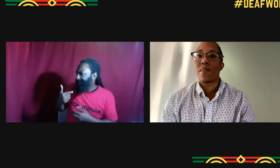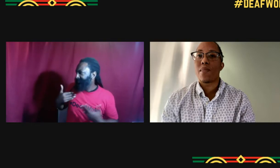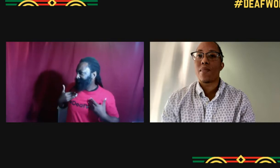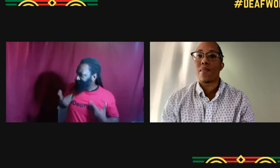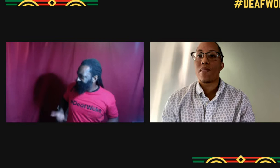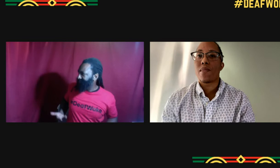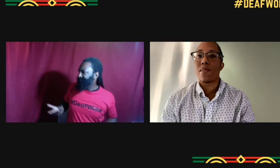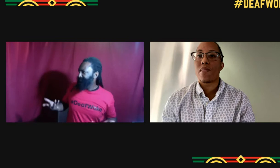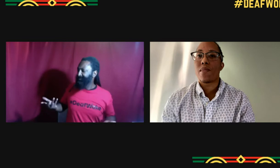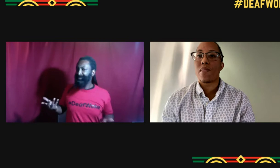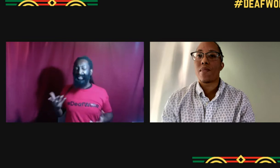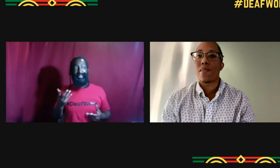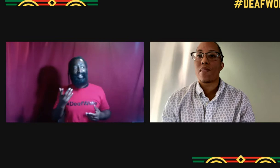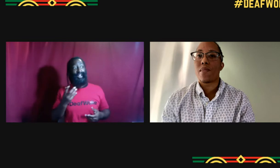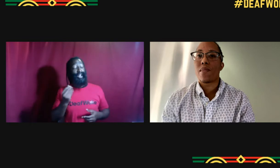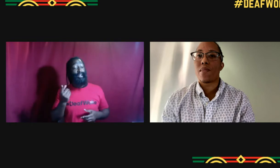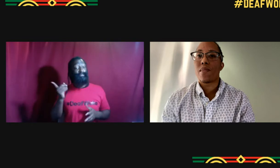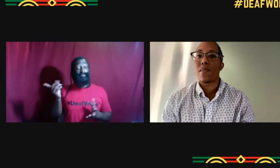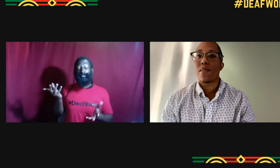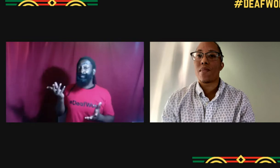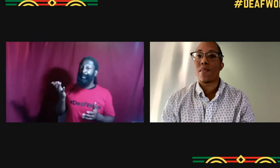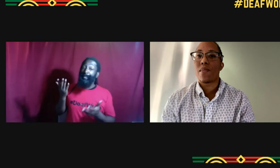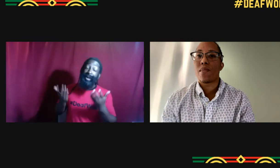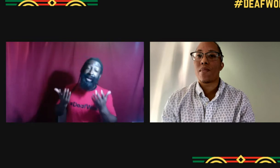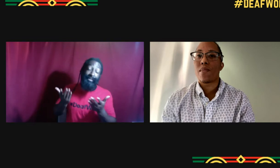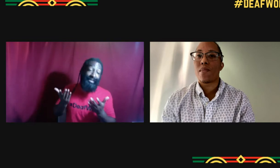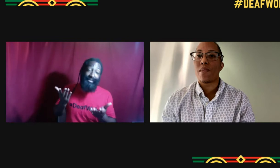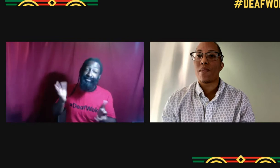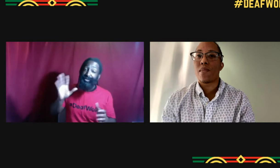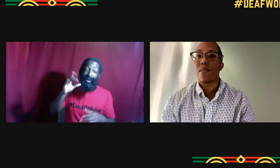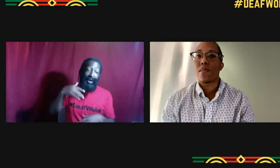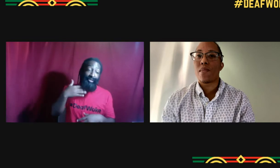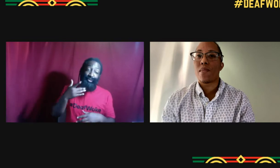Maybe we learn how to help somebody else understand.